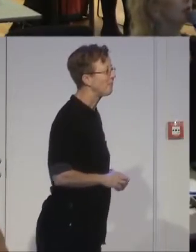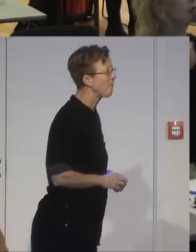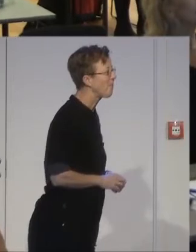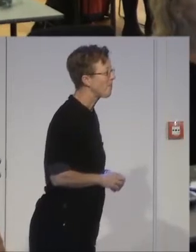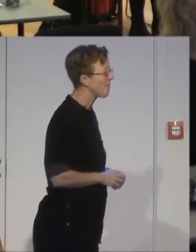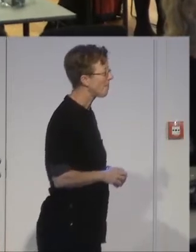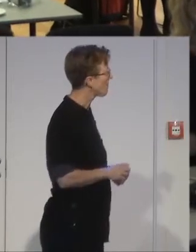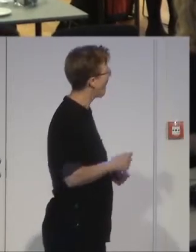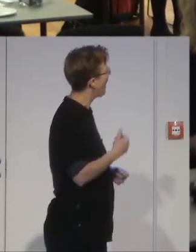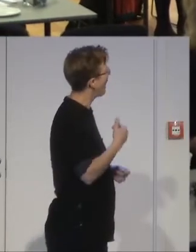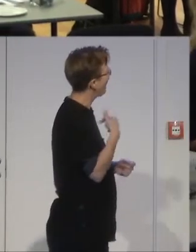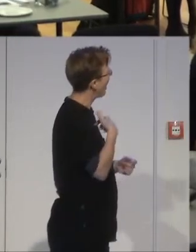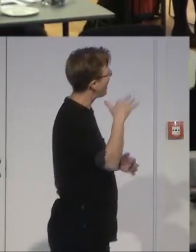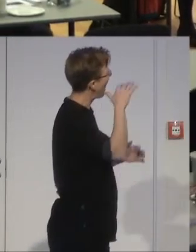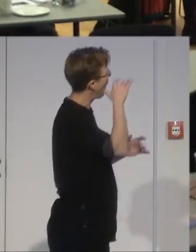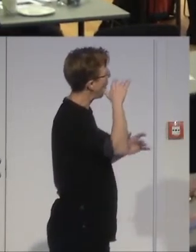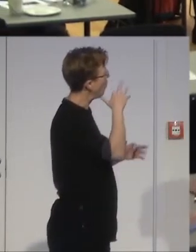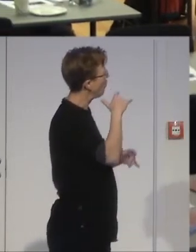I wonder,